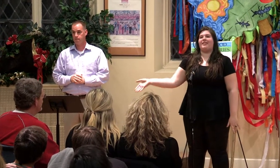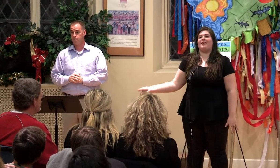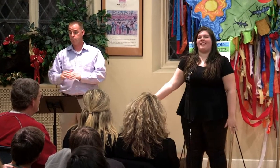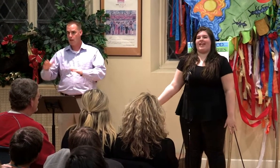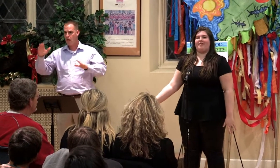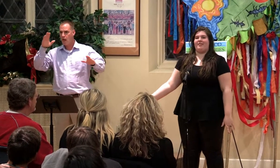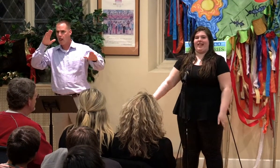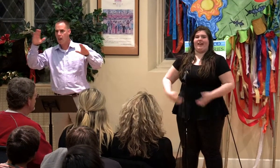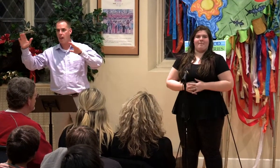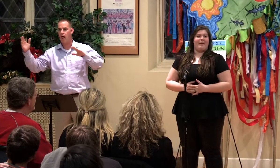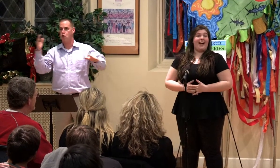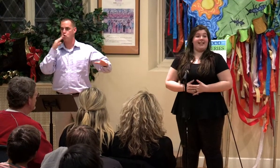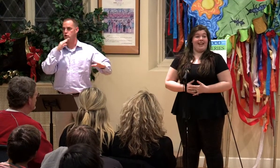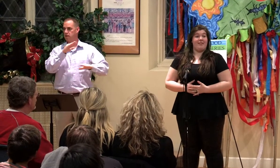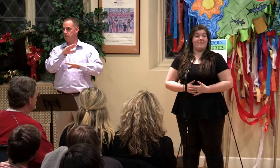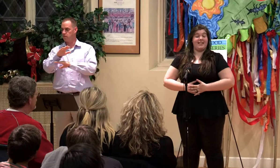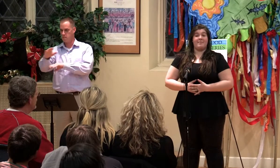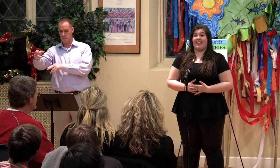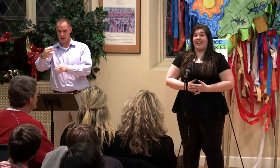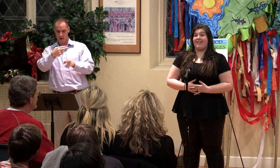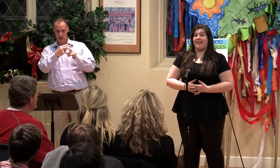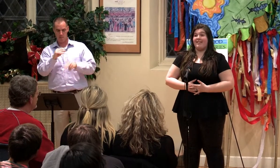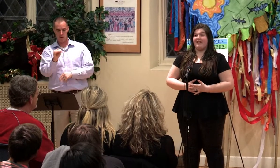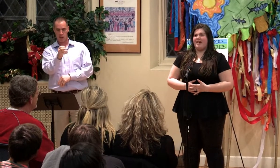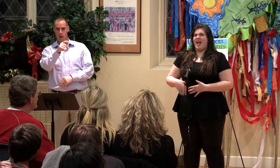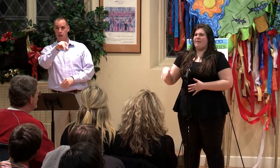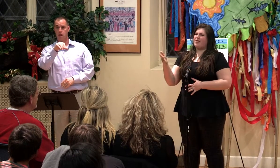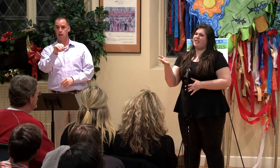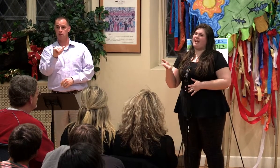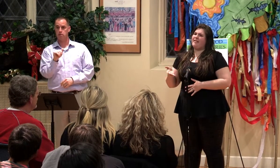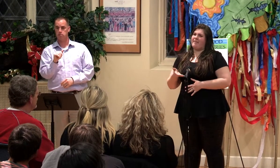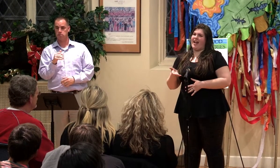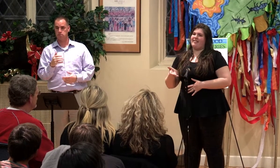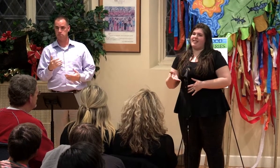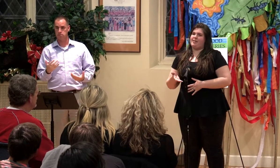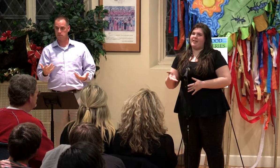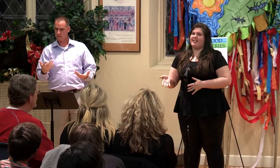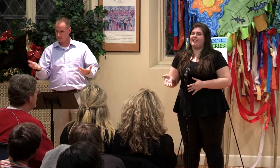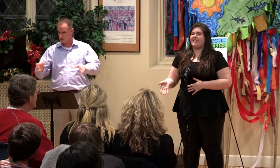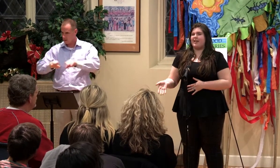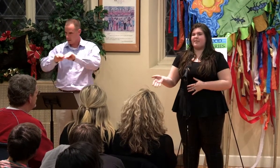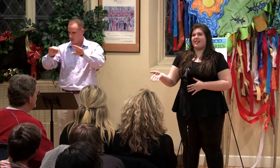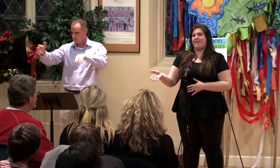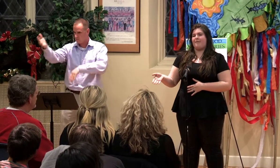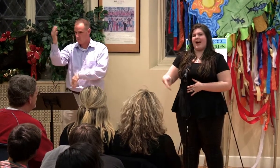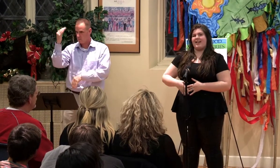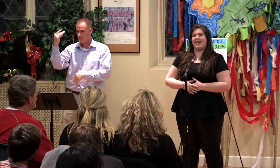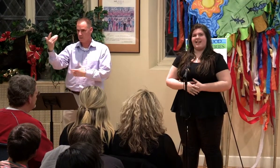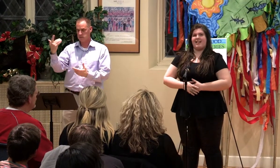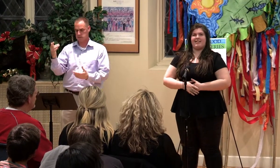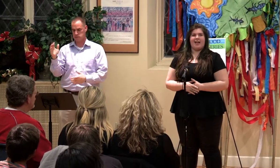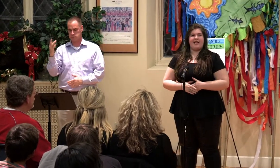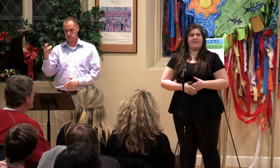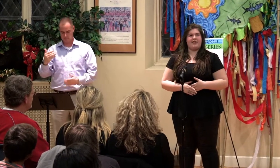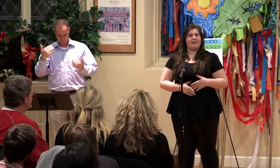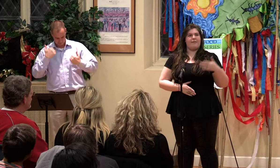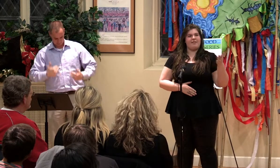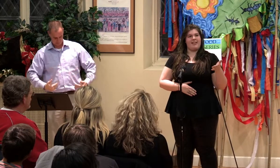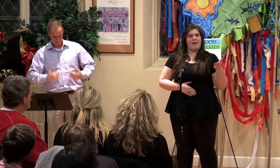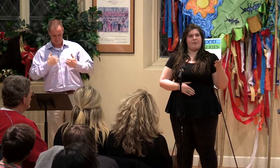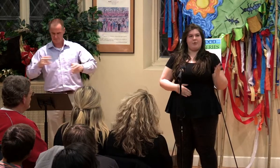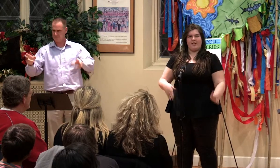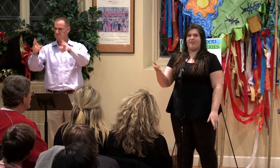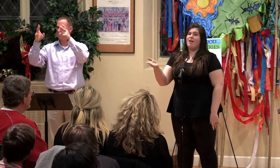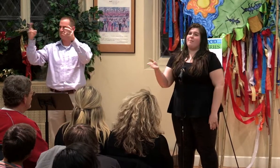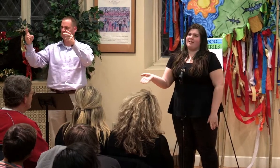Hello and good evening. My name is Michaela. I'm just clarifying this because it seems as if my identity's title is